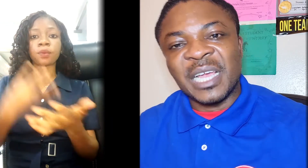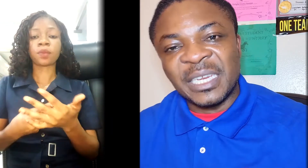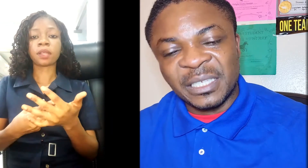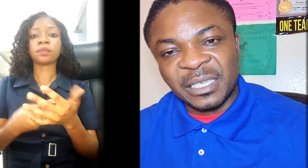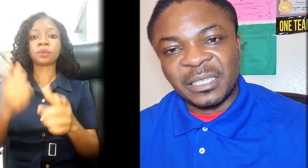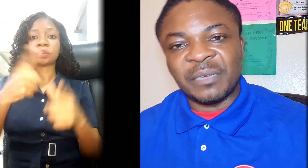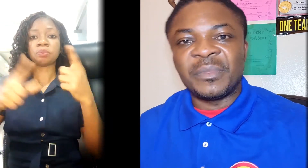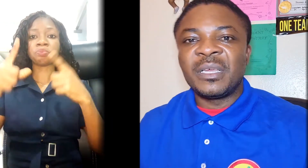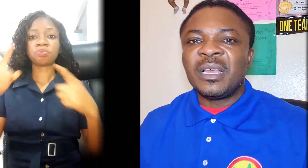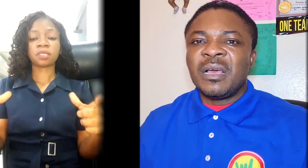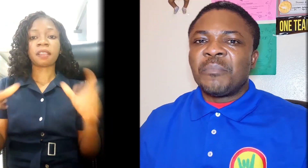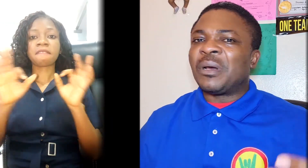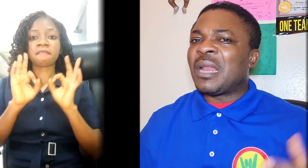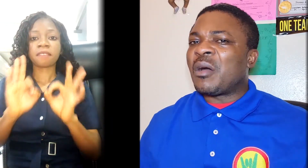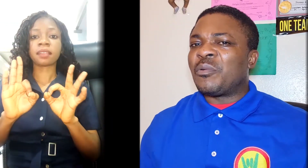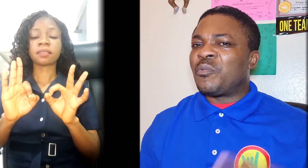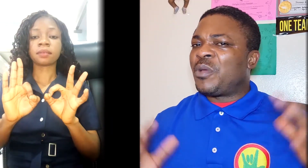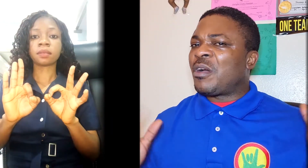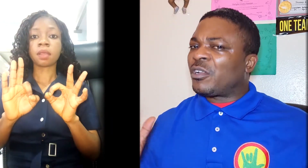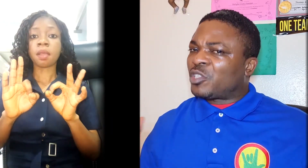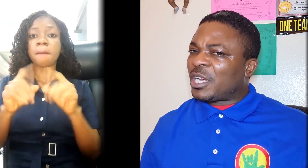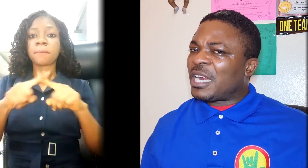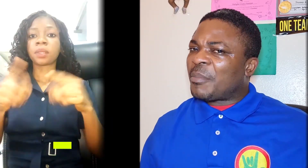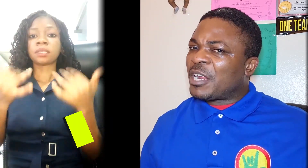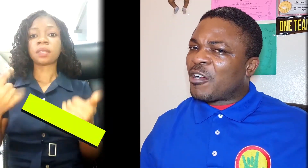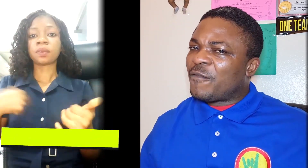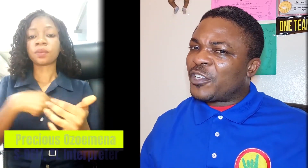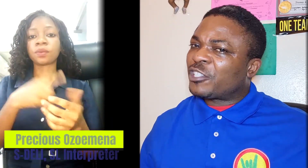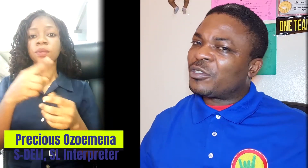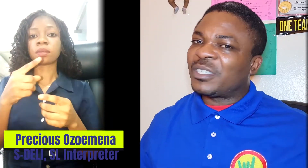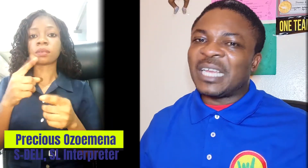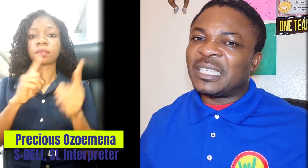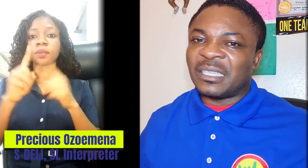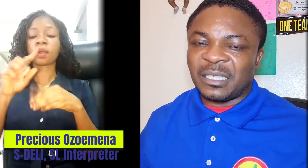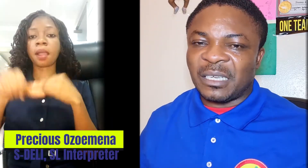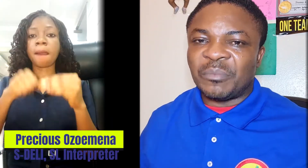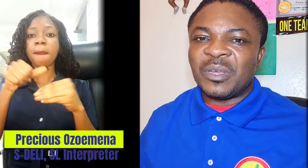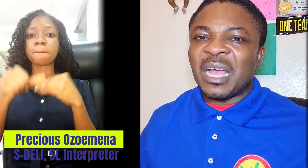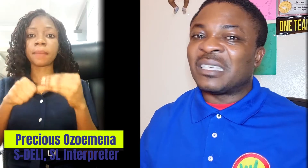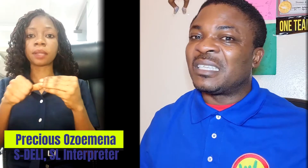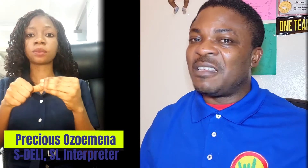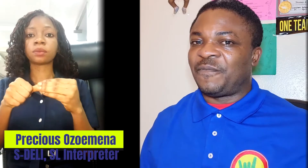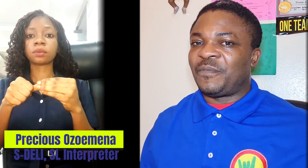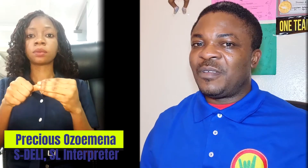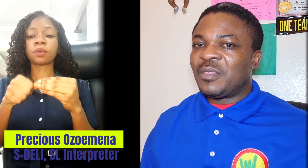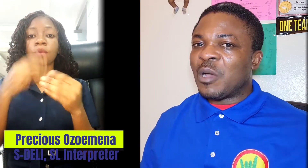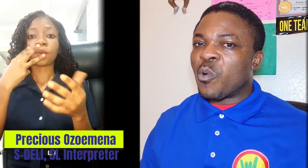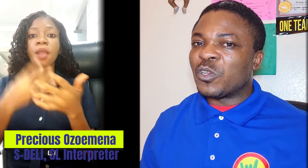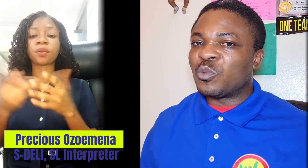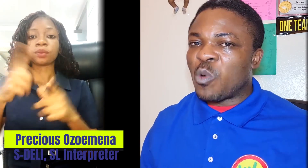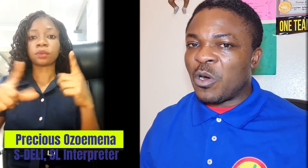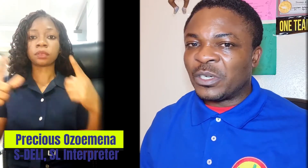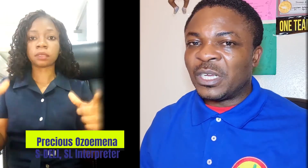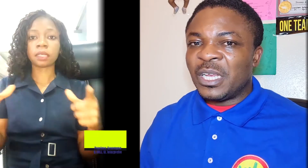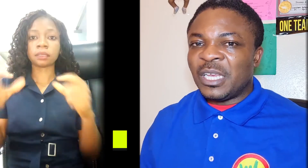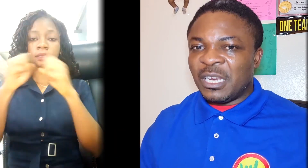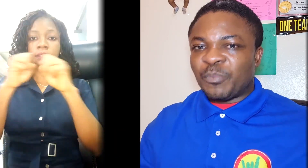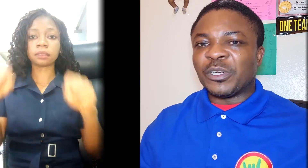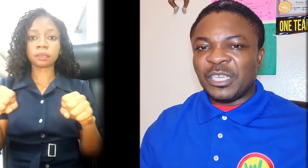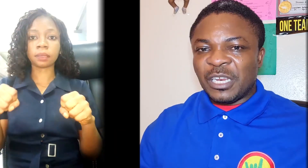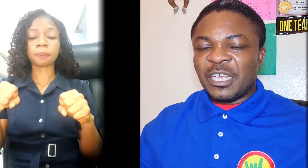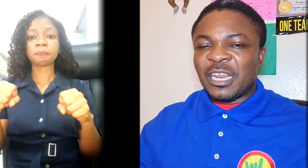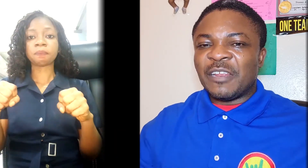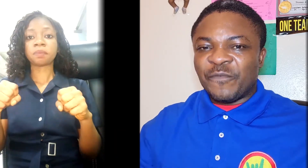conventional signing system. But now we are talking about a conventional signing system as if there was one